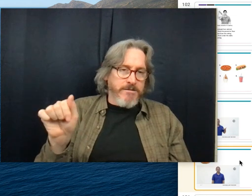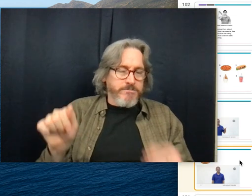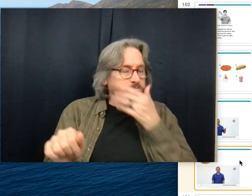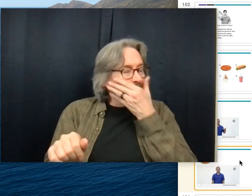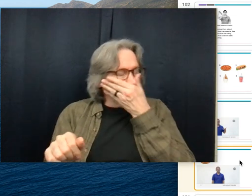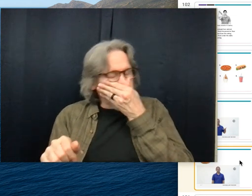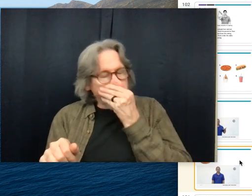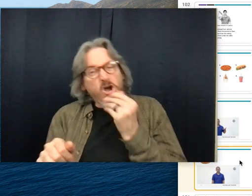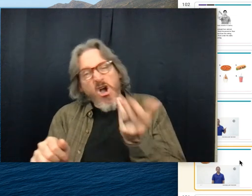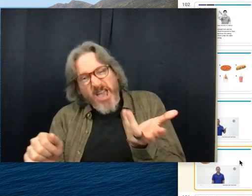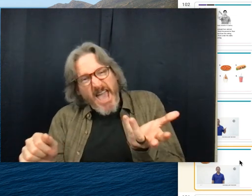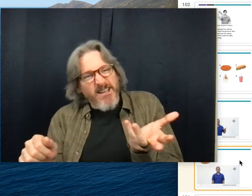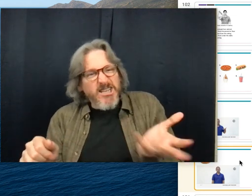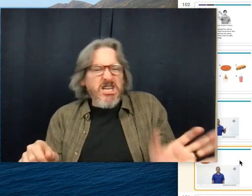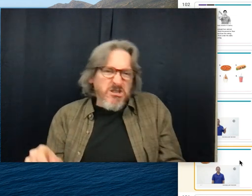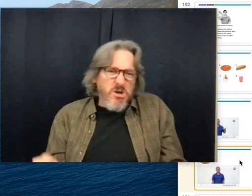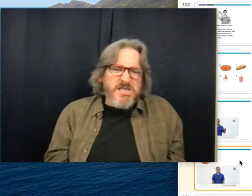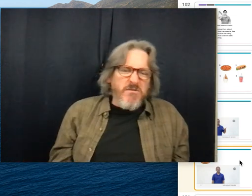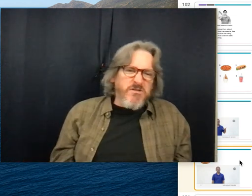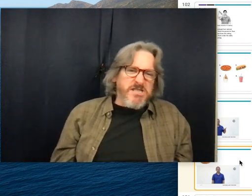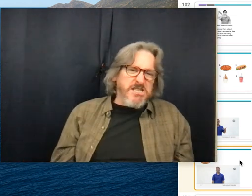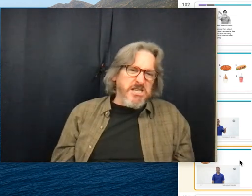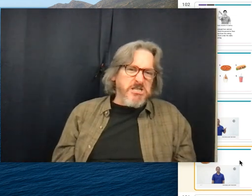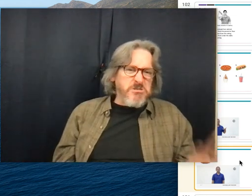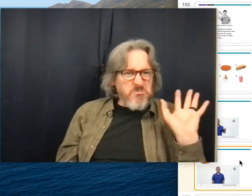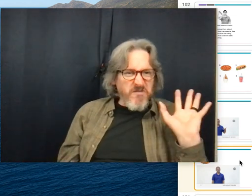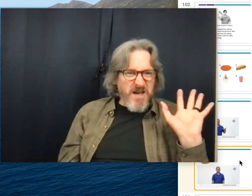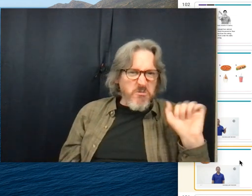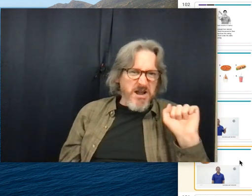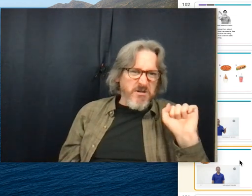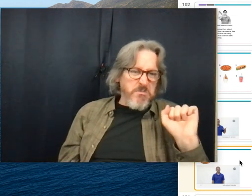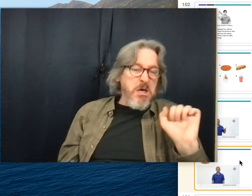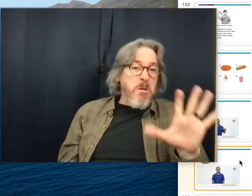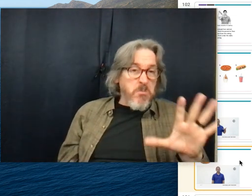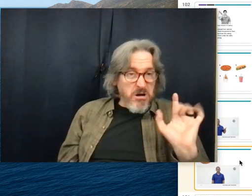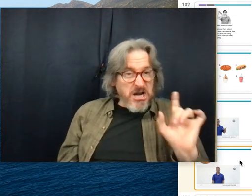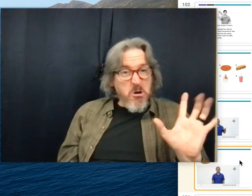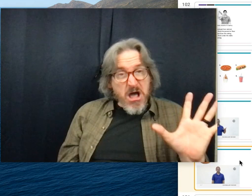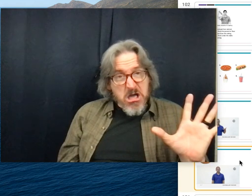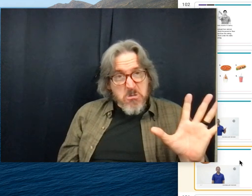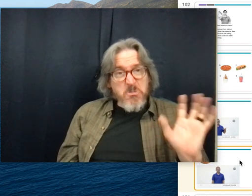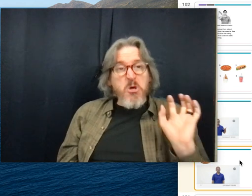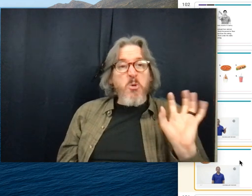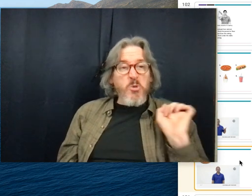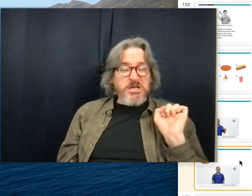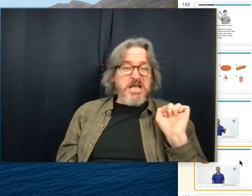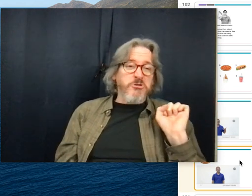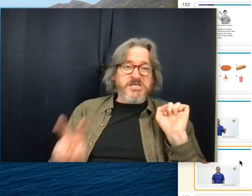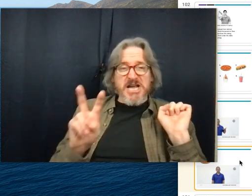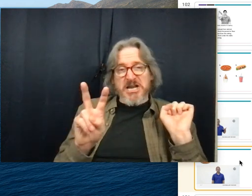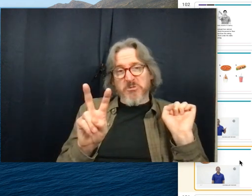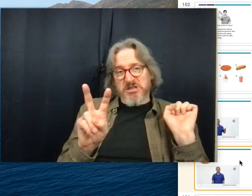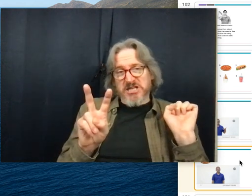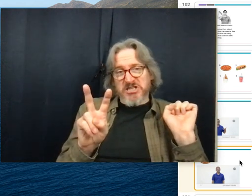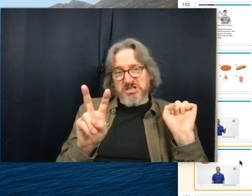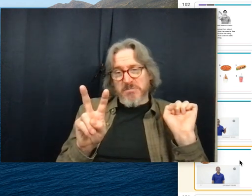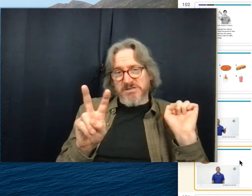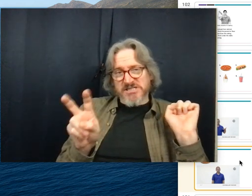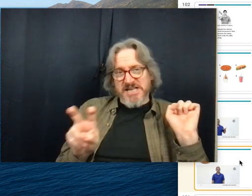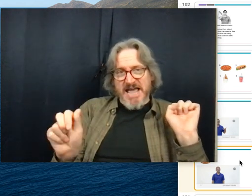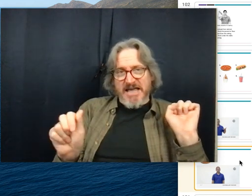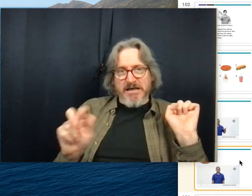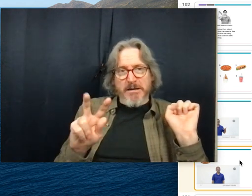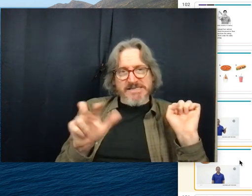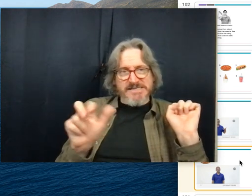P-I-Z-A. Okay. Those San Franciscans, fine, whatever. But in Ohio, we tend to sign it with the